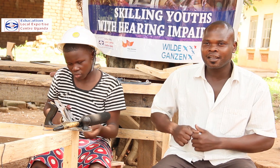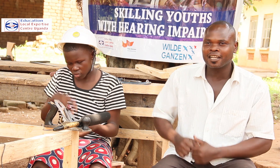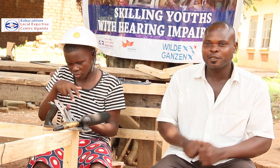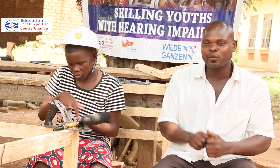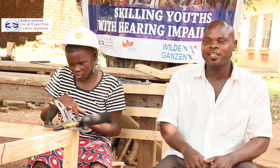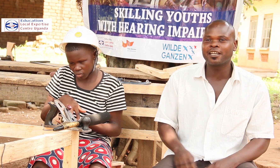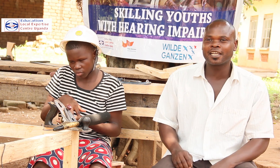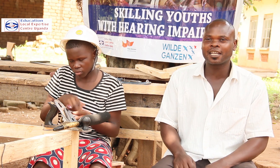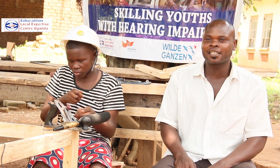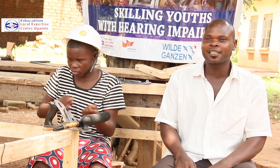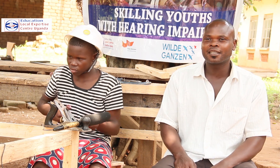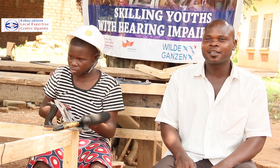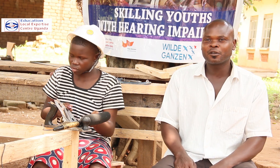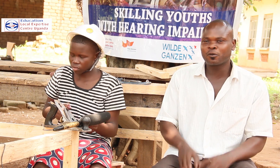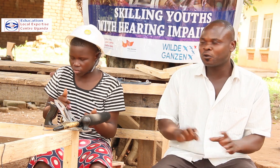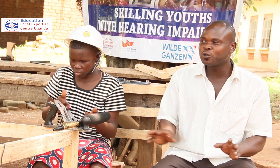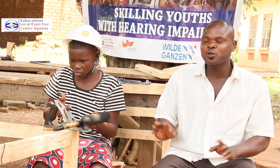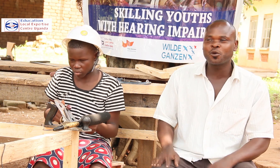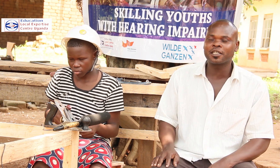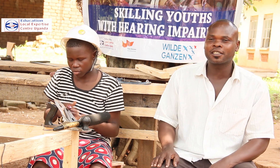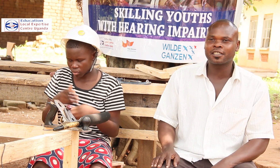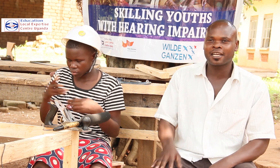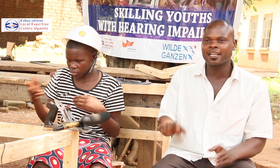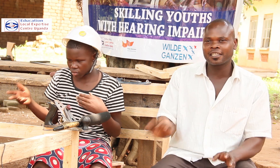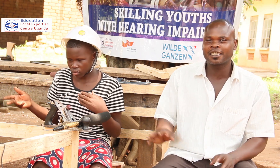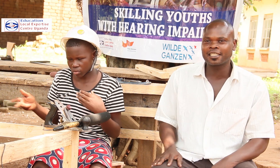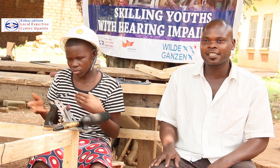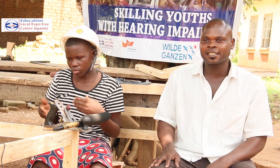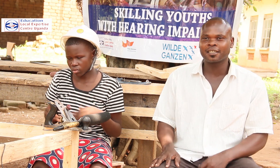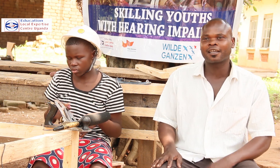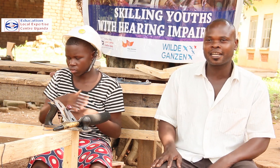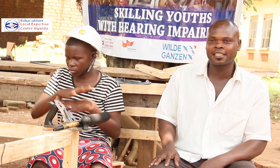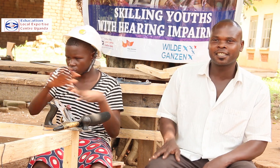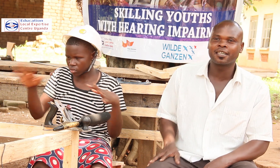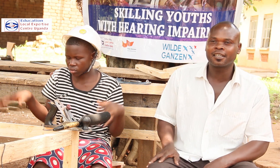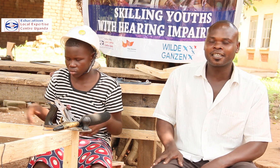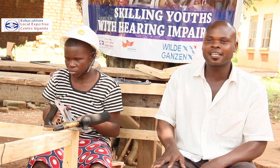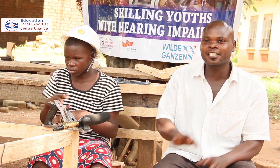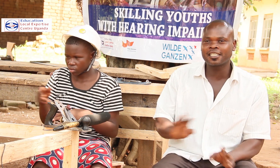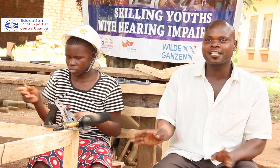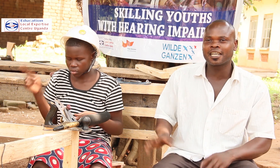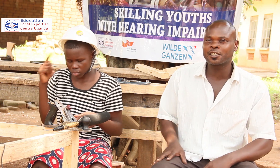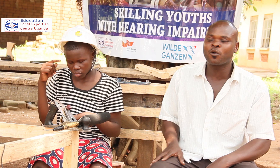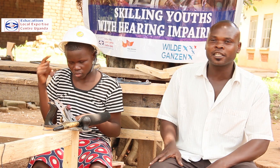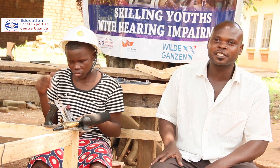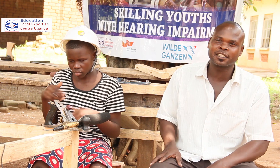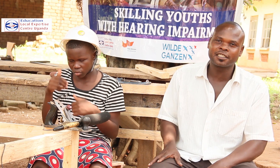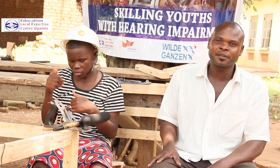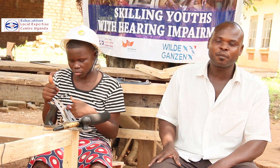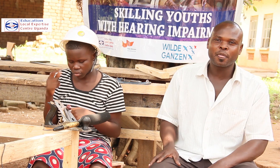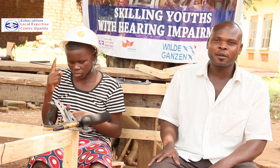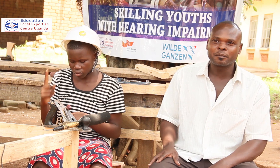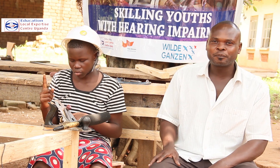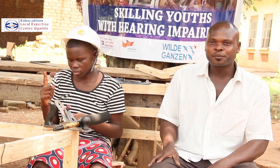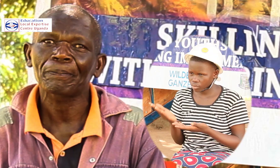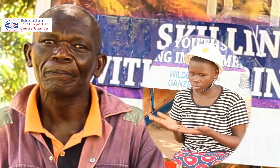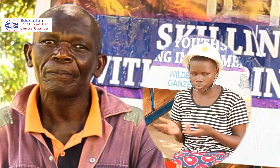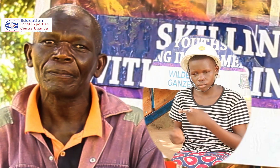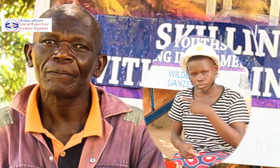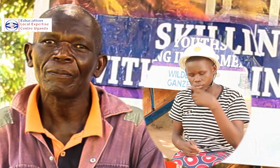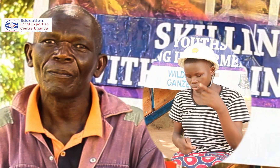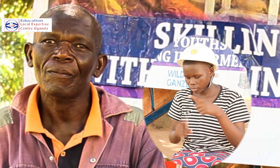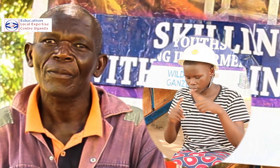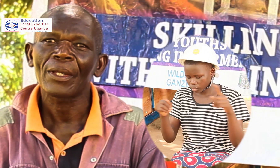stand and plane like that. All those ones, they can get it right. They get it just once.